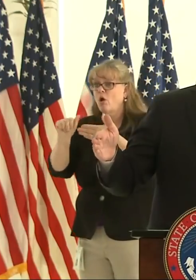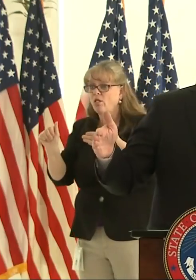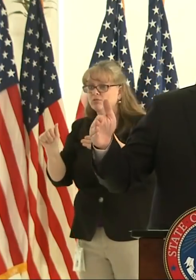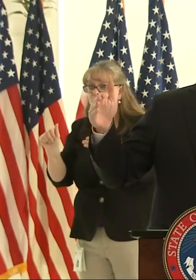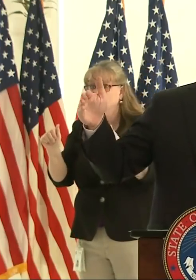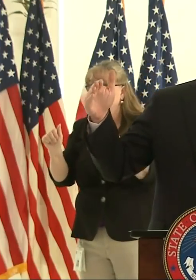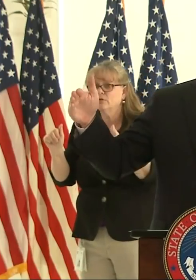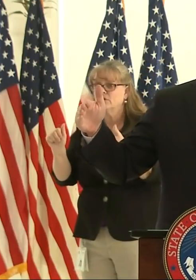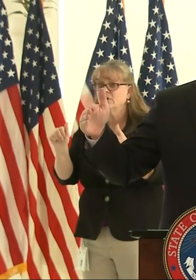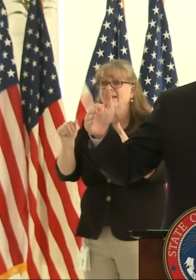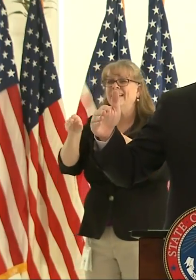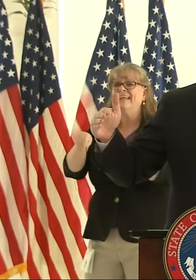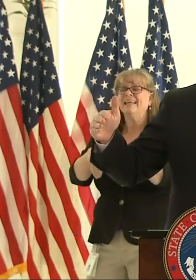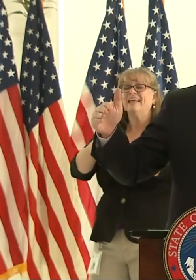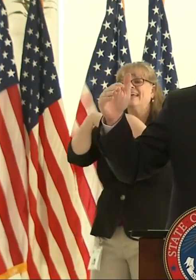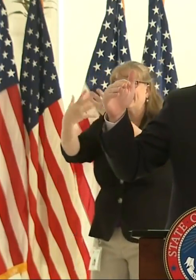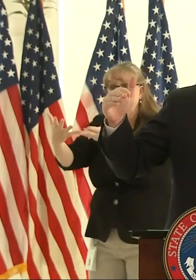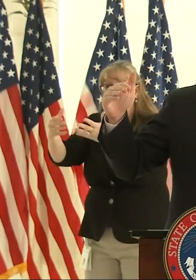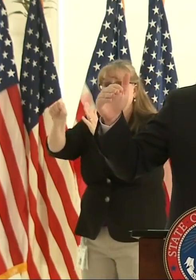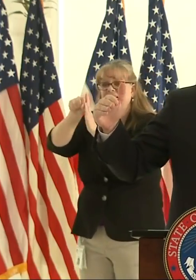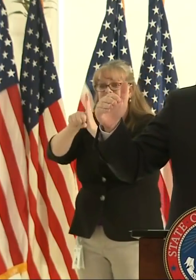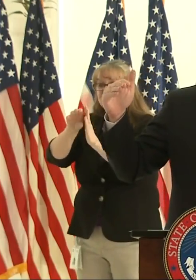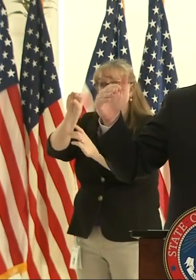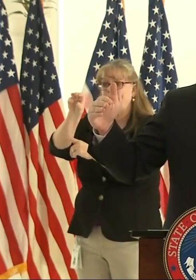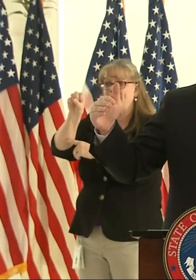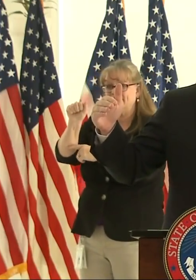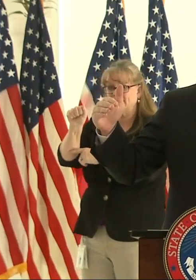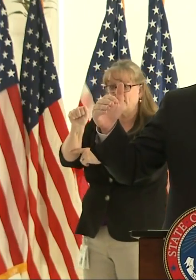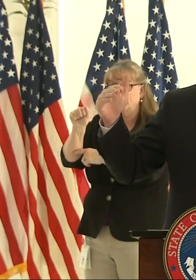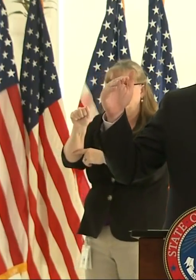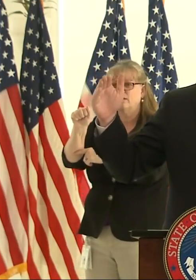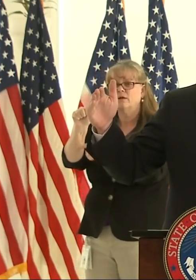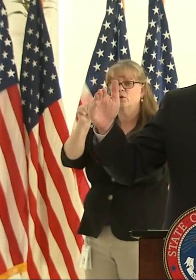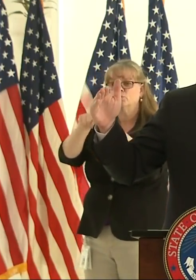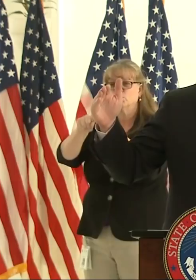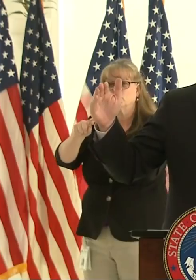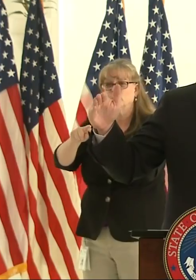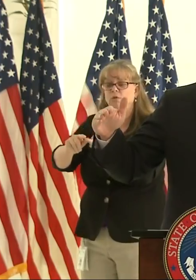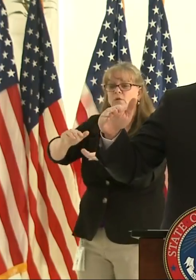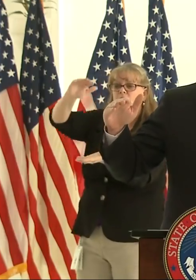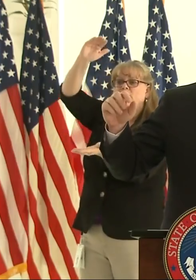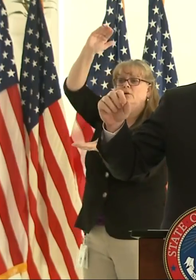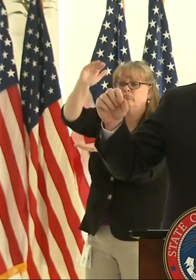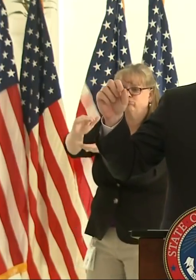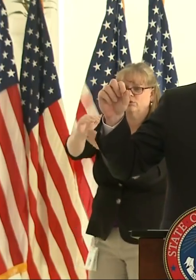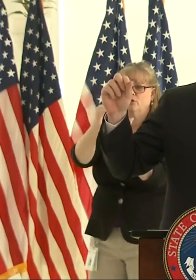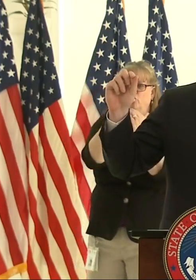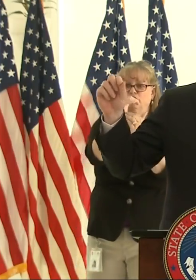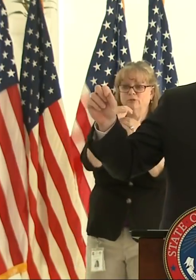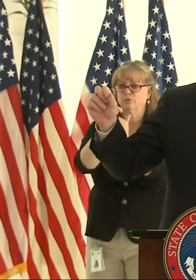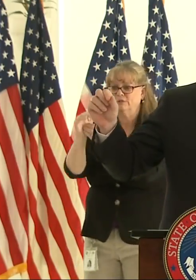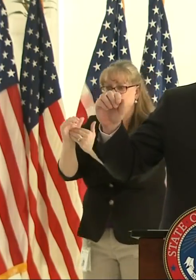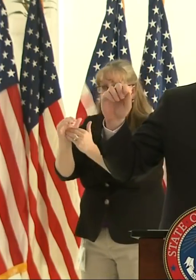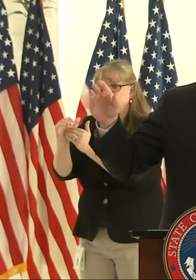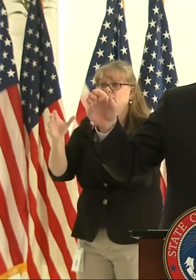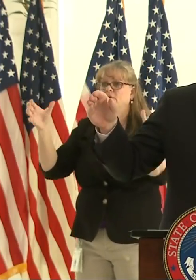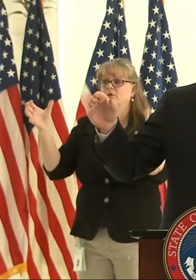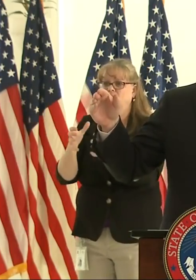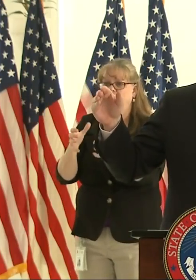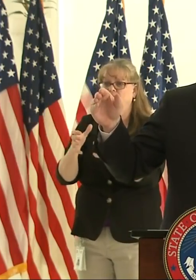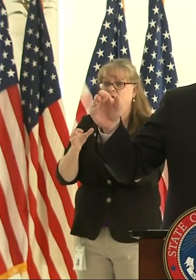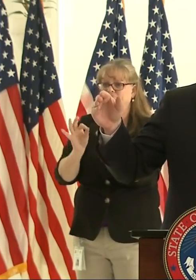Mesa County the breathing room to be able to remove restrictions earlier rather than later without reducing the risk